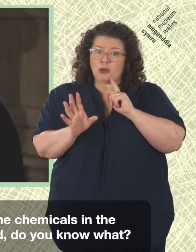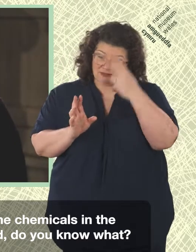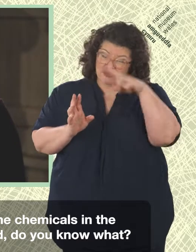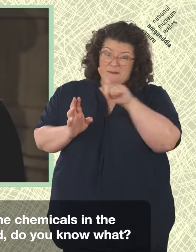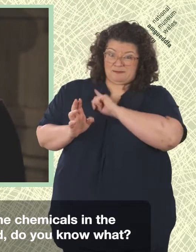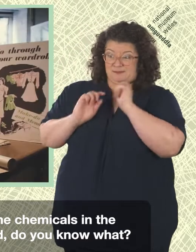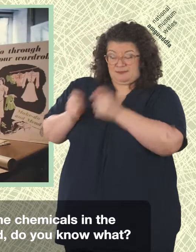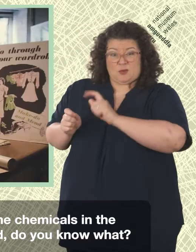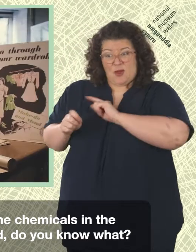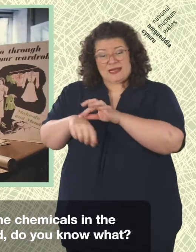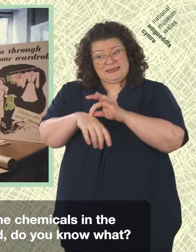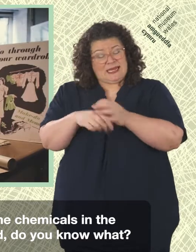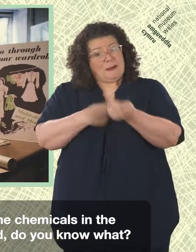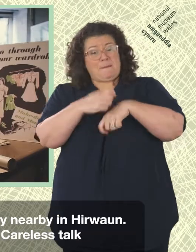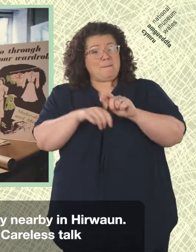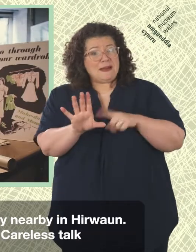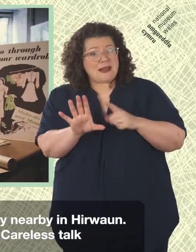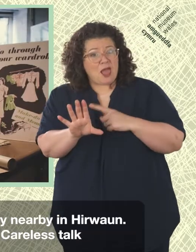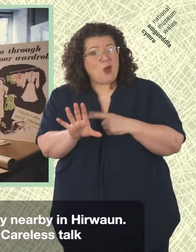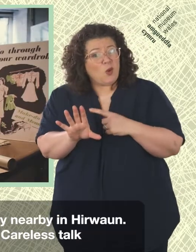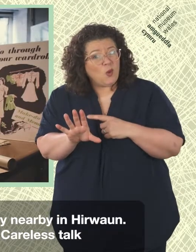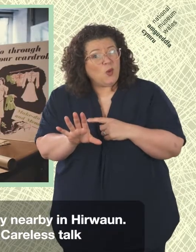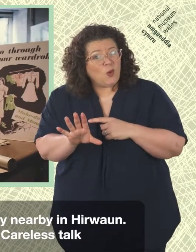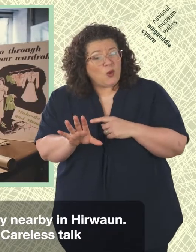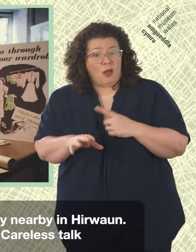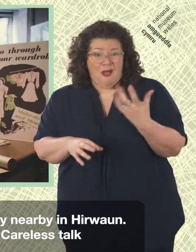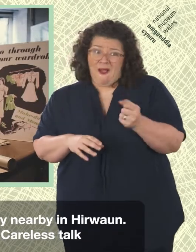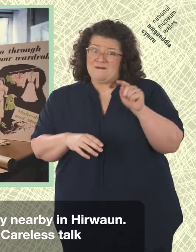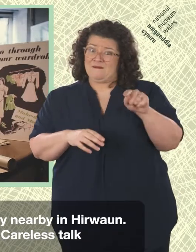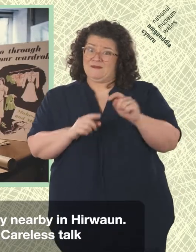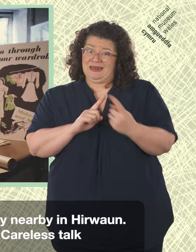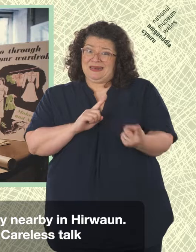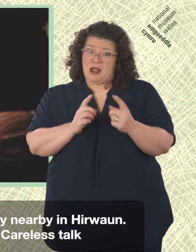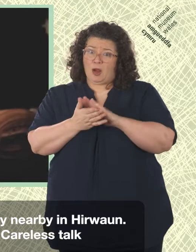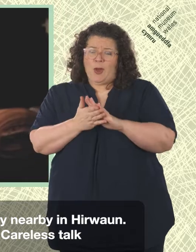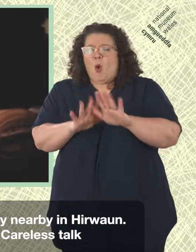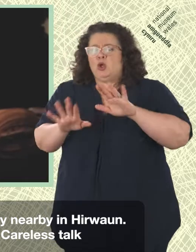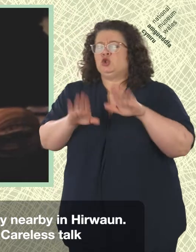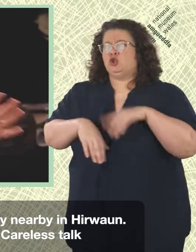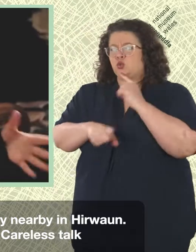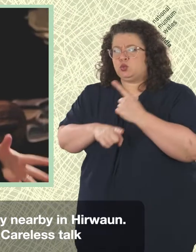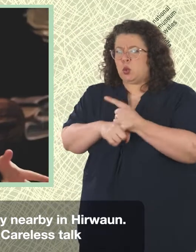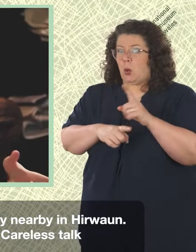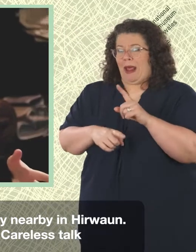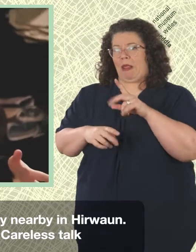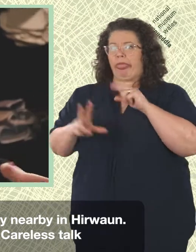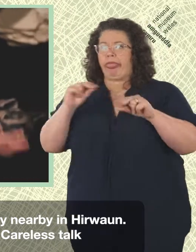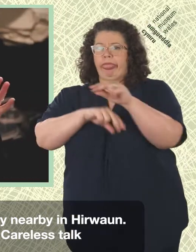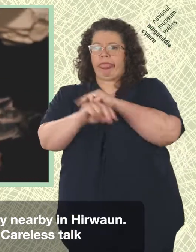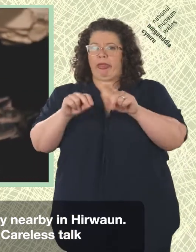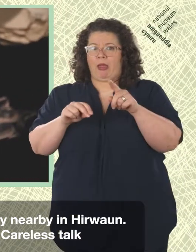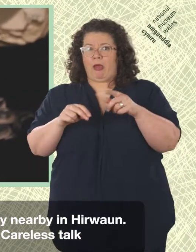turned their skin yellow. And you know what? There's actually a munitions factory nearby in Hirwaun. But I shan't say any